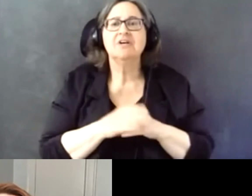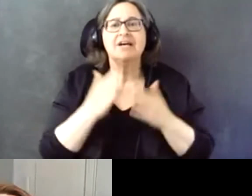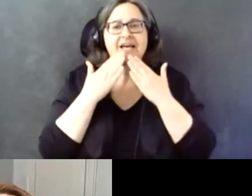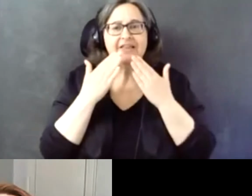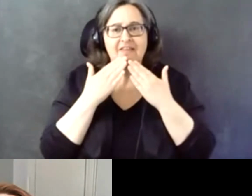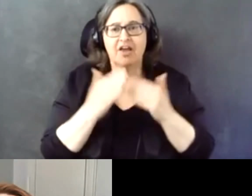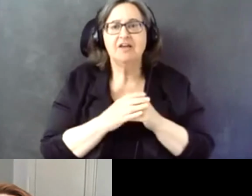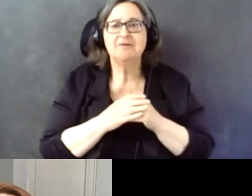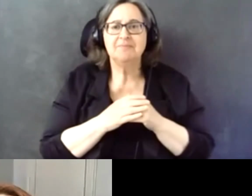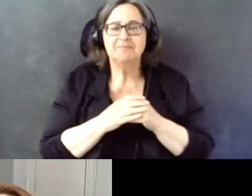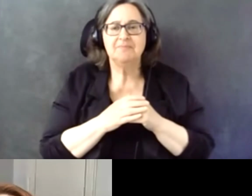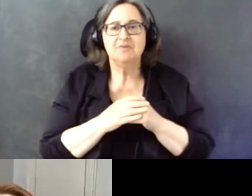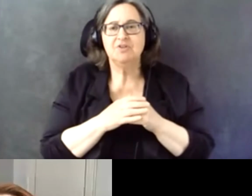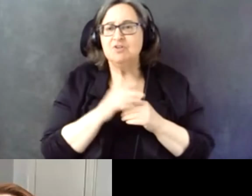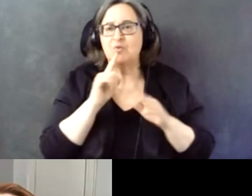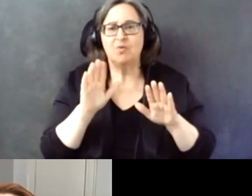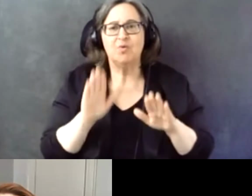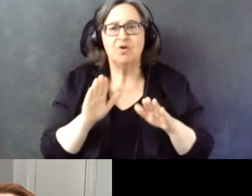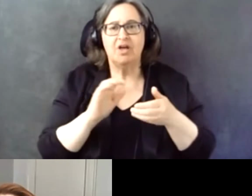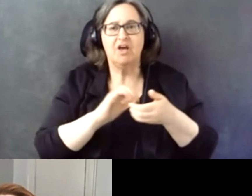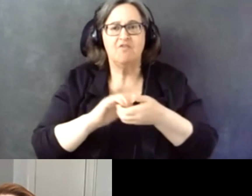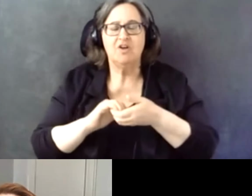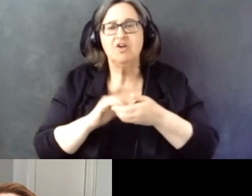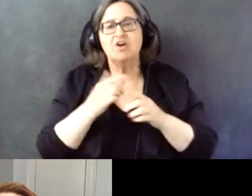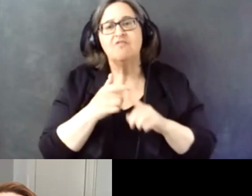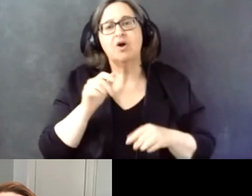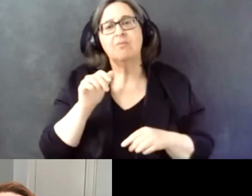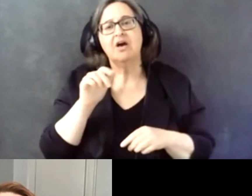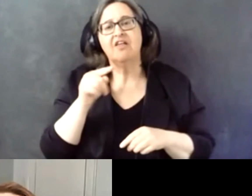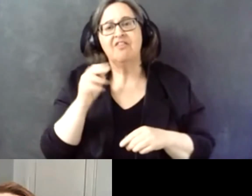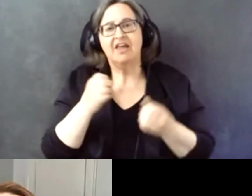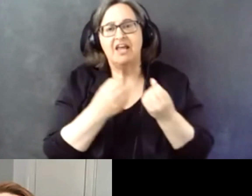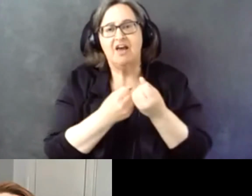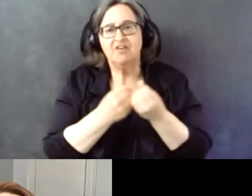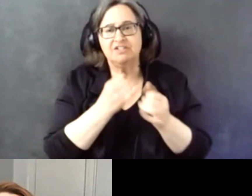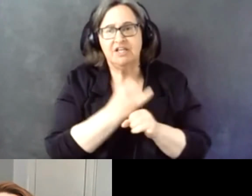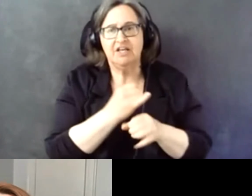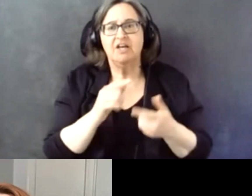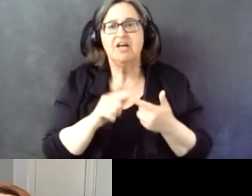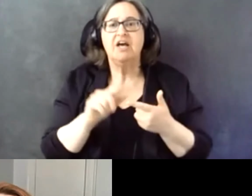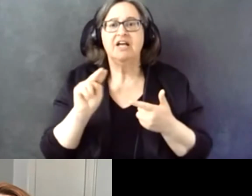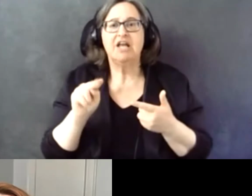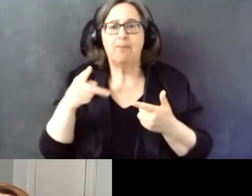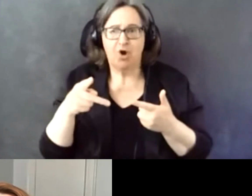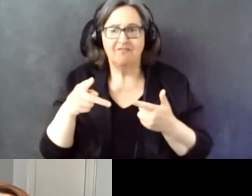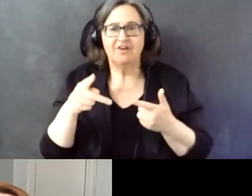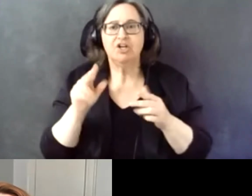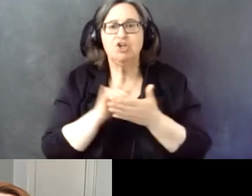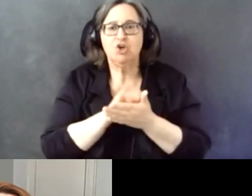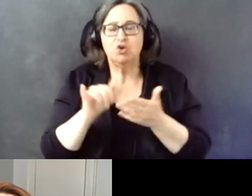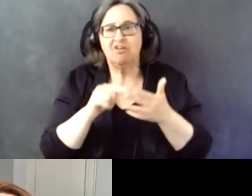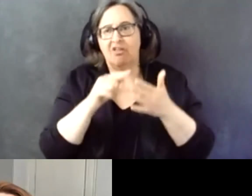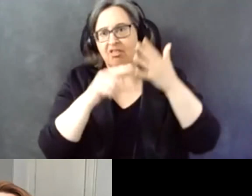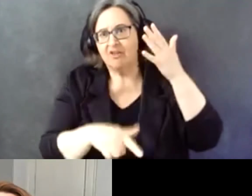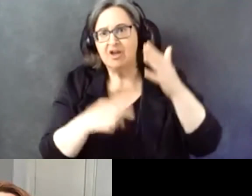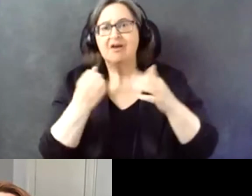to thank my uh really fantastic partners at the advocacy institute and at non-profit new york as well as the hundreds of organizations who helped join